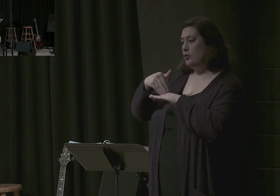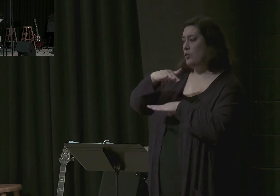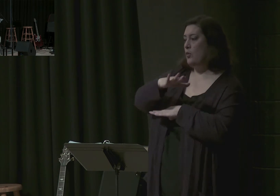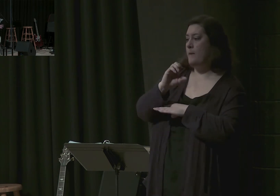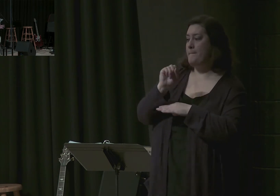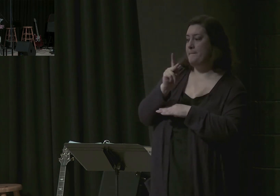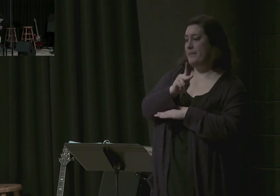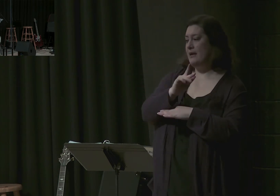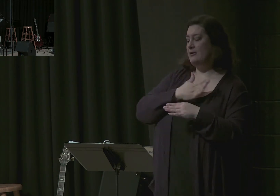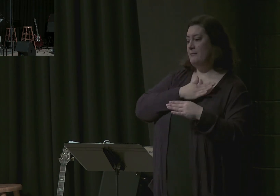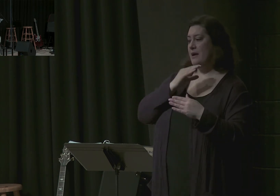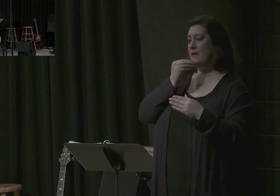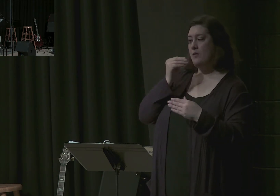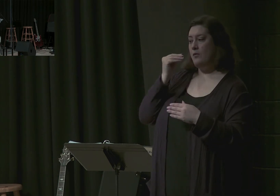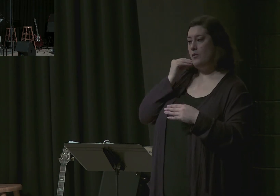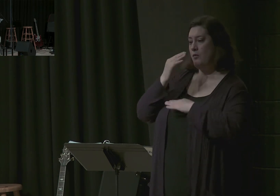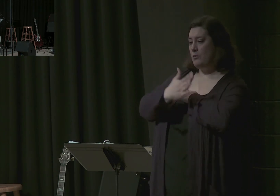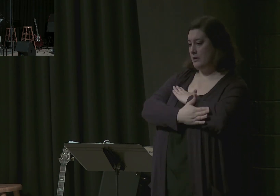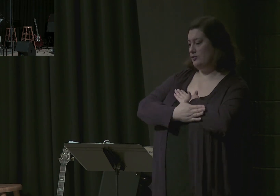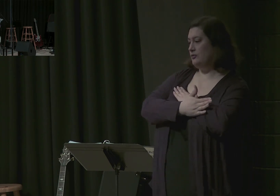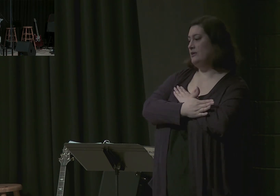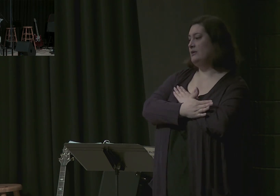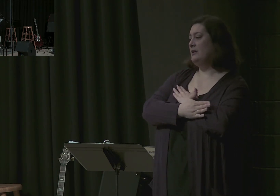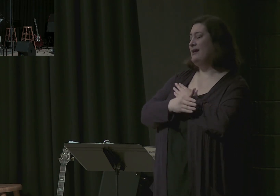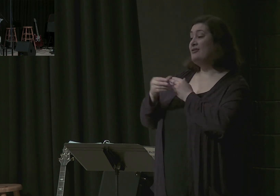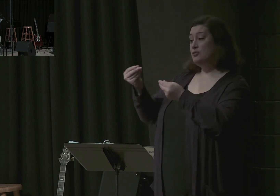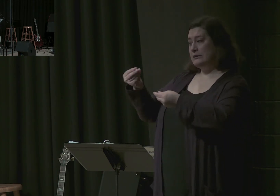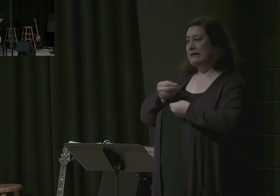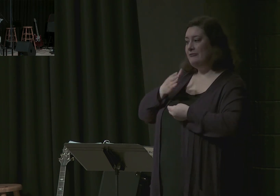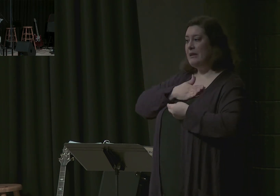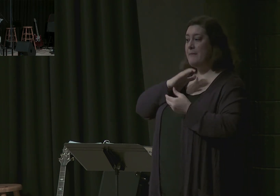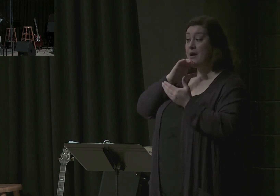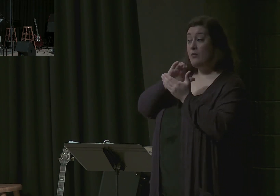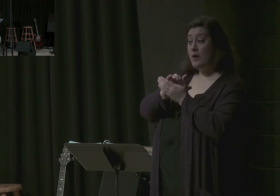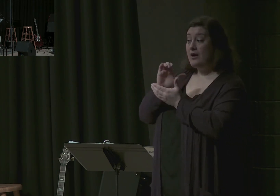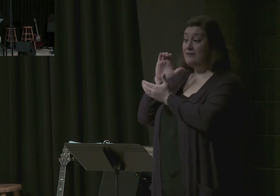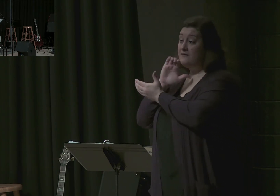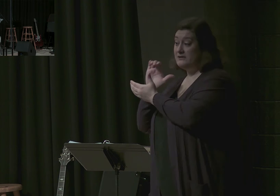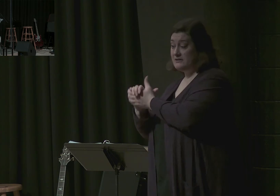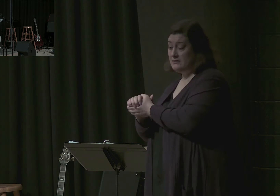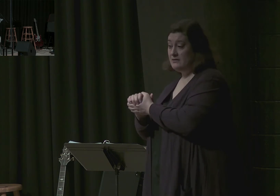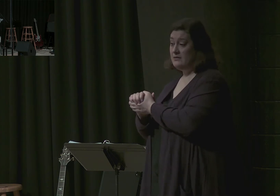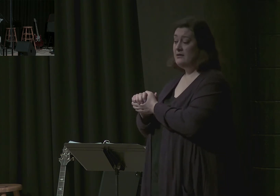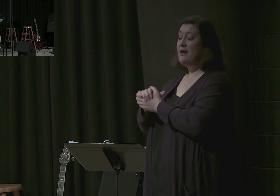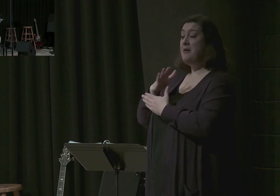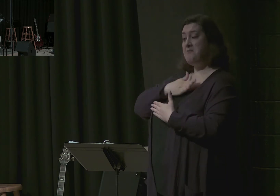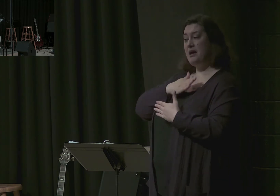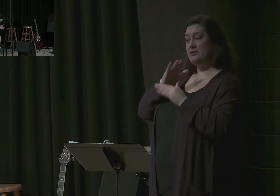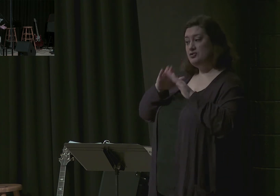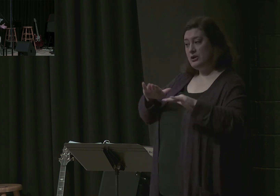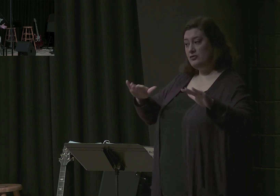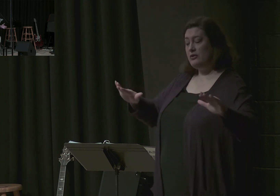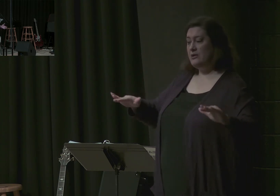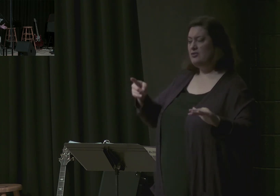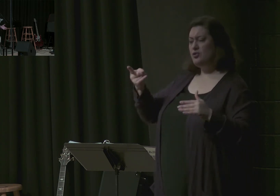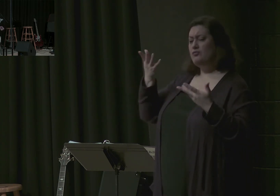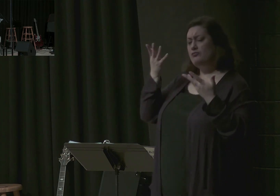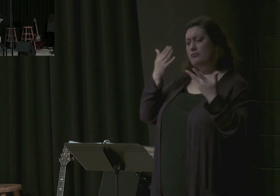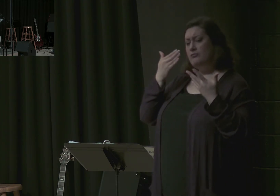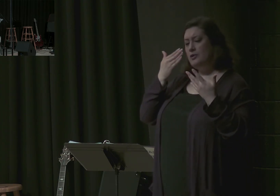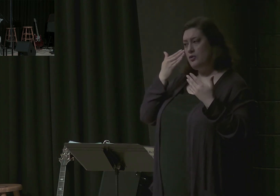own home and country. Give me my wives and my children for whom I have served you, that I may go. For you know